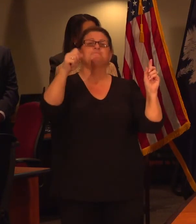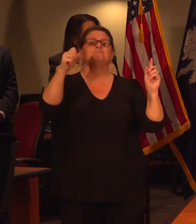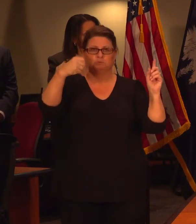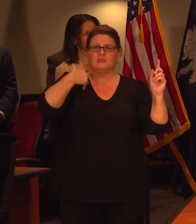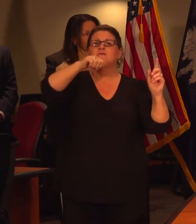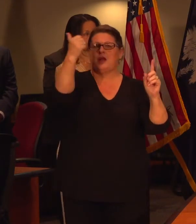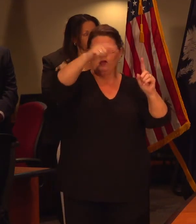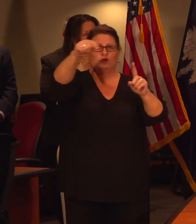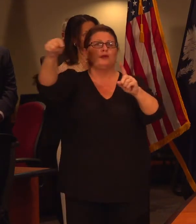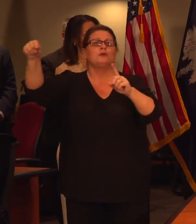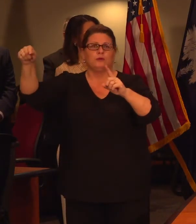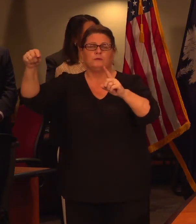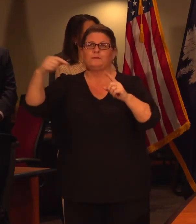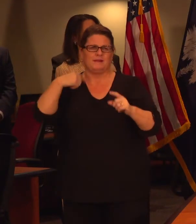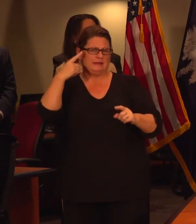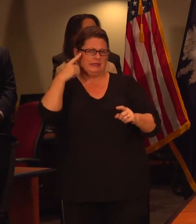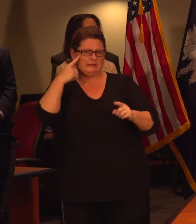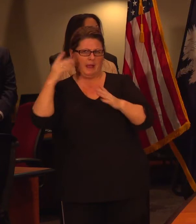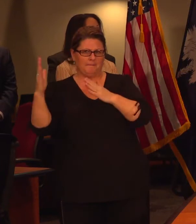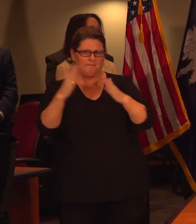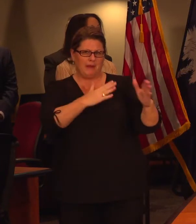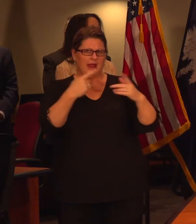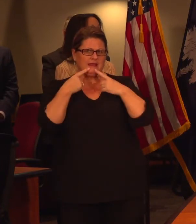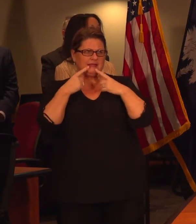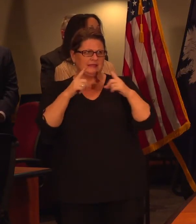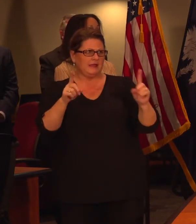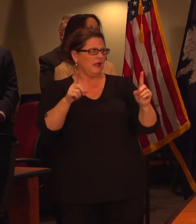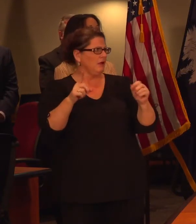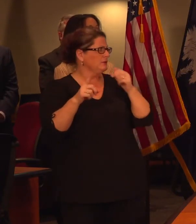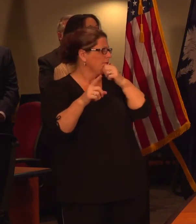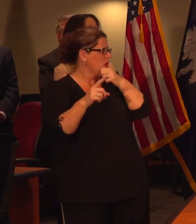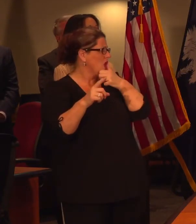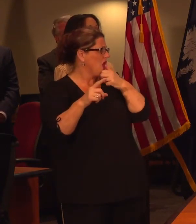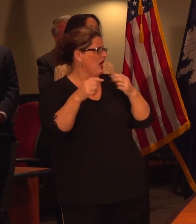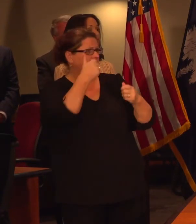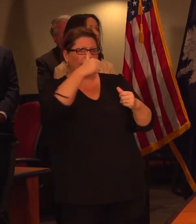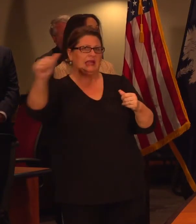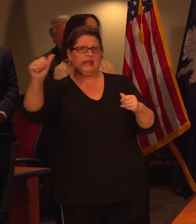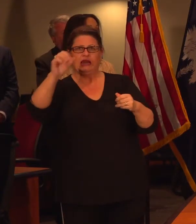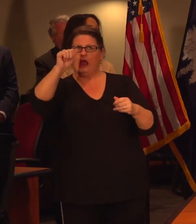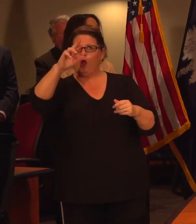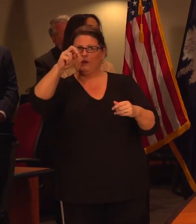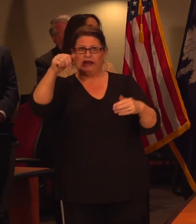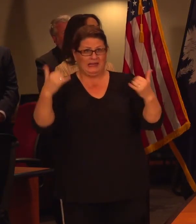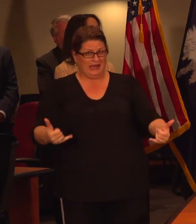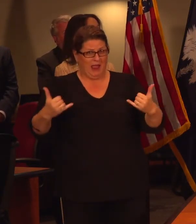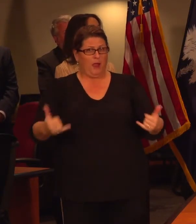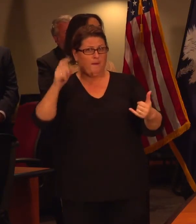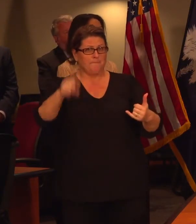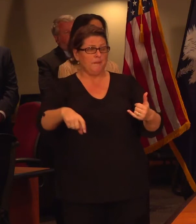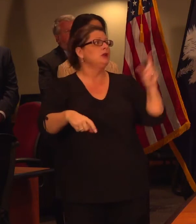volunteer. I think the plan that has been announced, I don't know if that includes any arenas at this point. We are certainly looking at those.